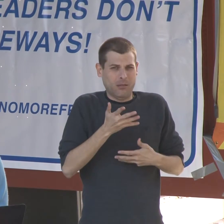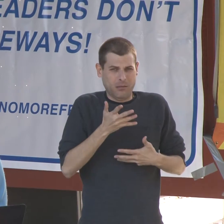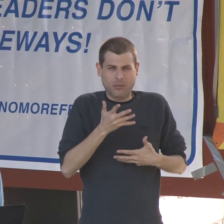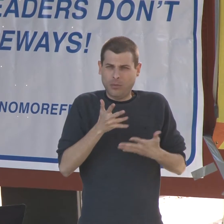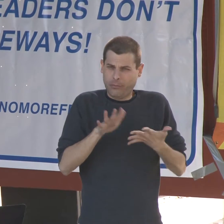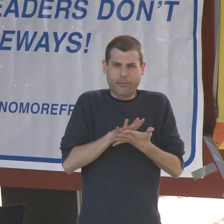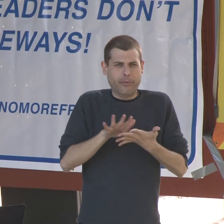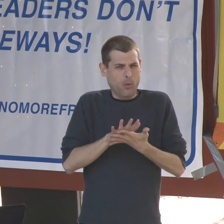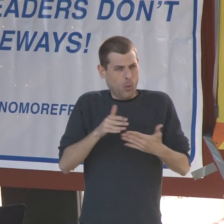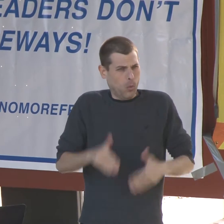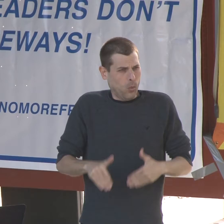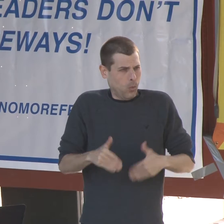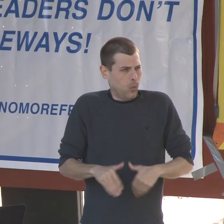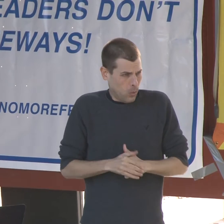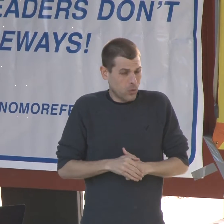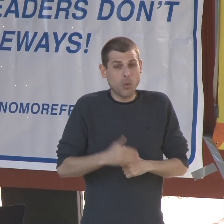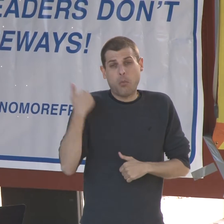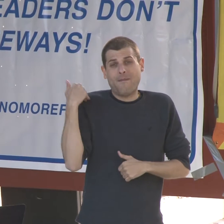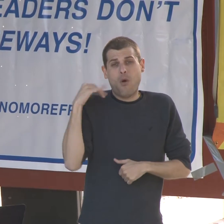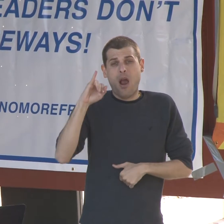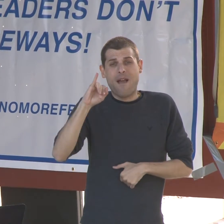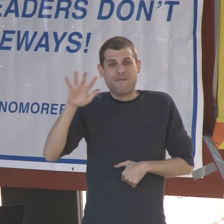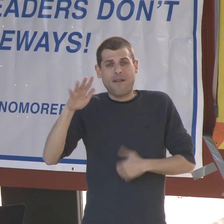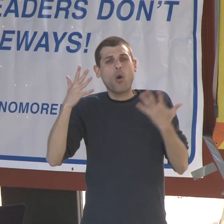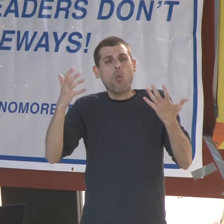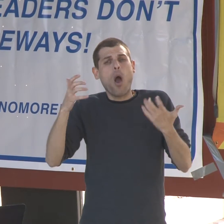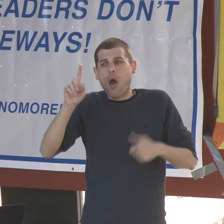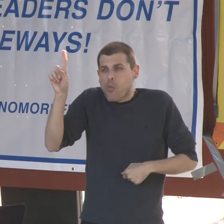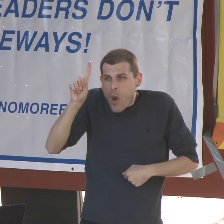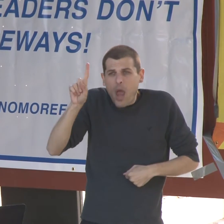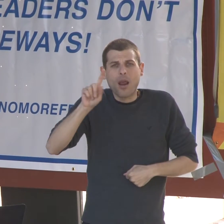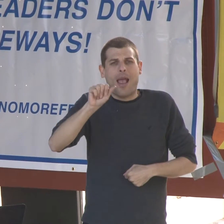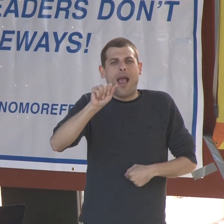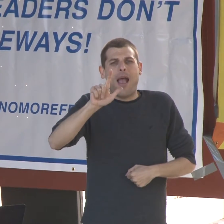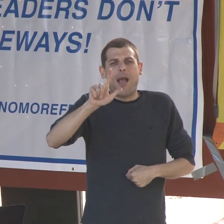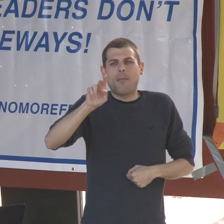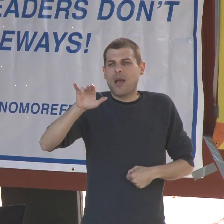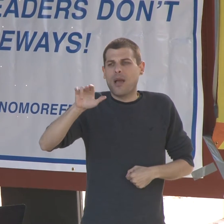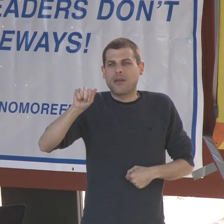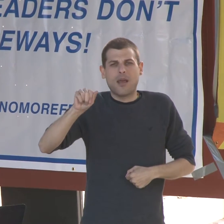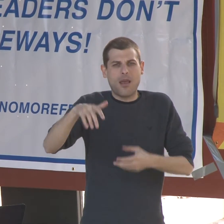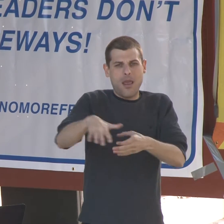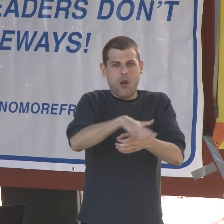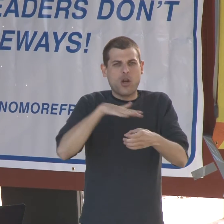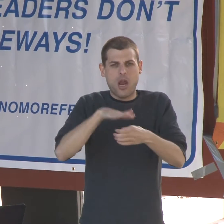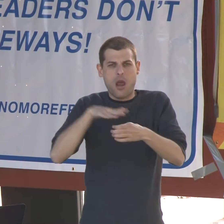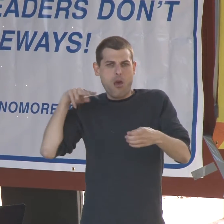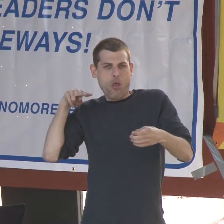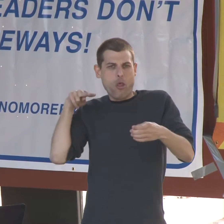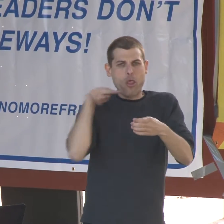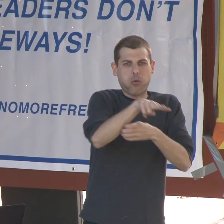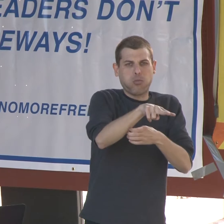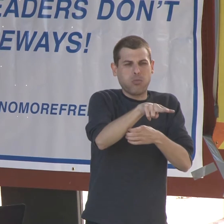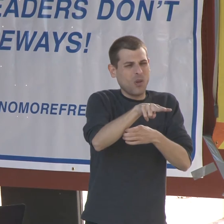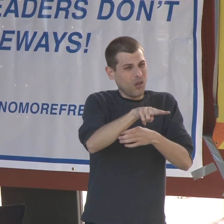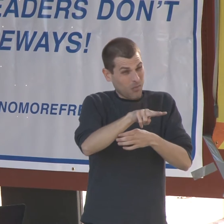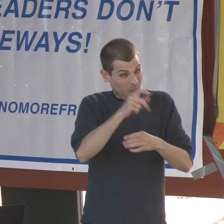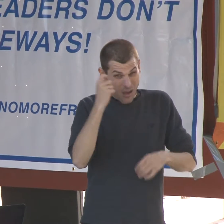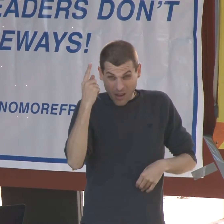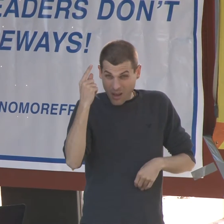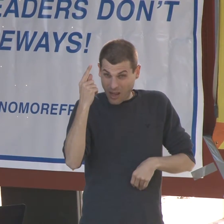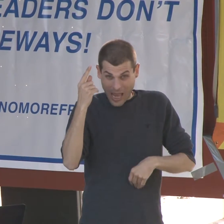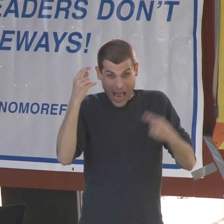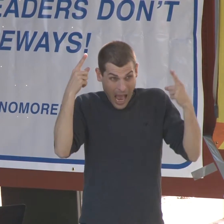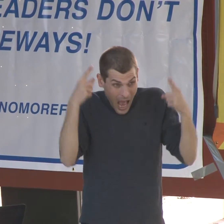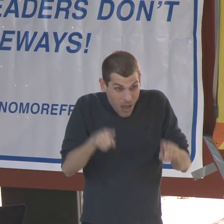The original choice to route I-5 through the Albina neighborhood had a huge negative impact on a thriving Black community, and expanding